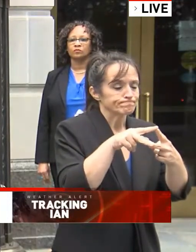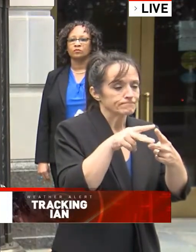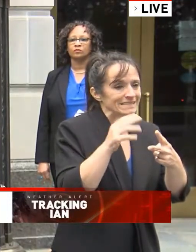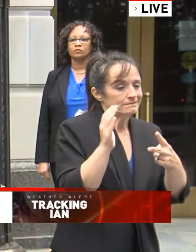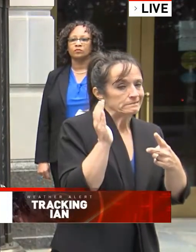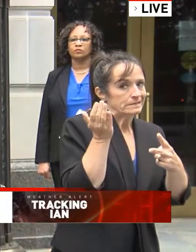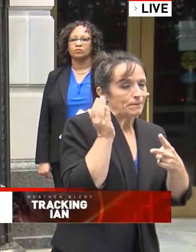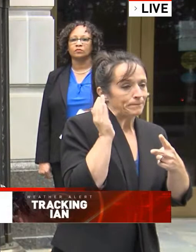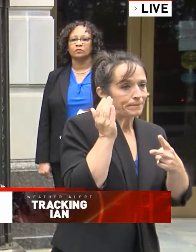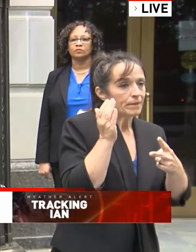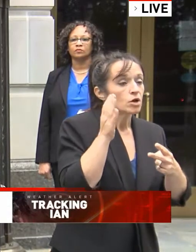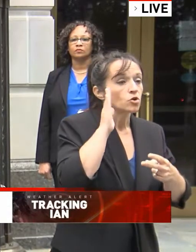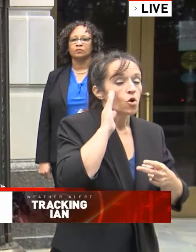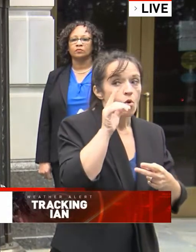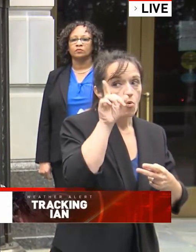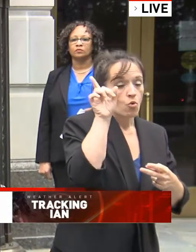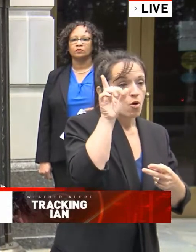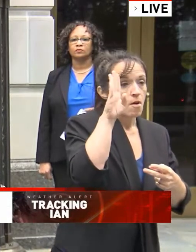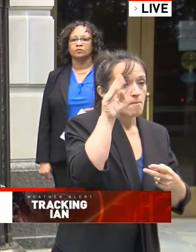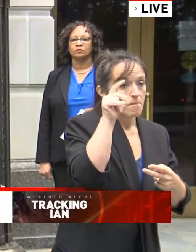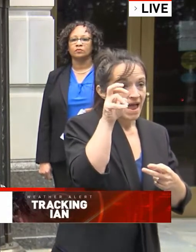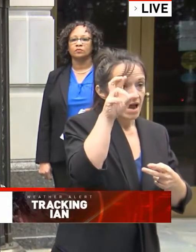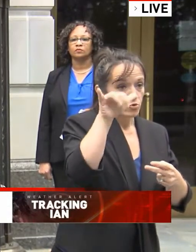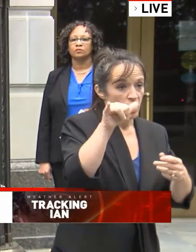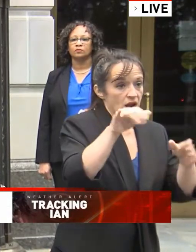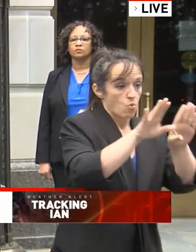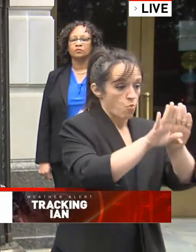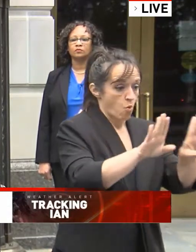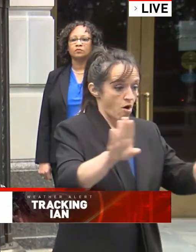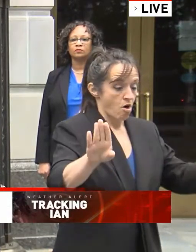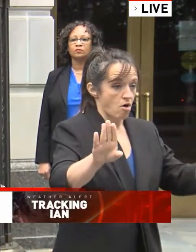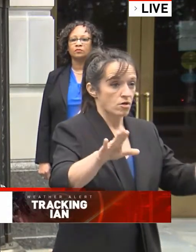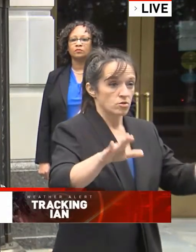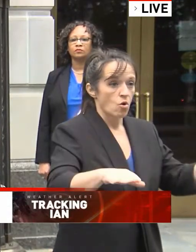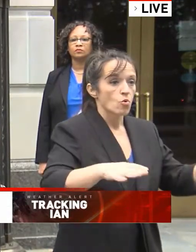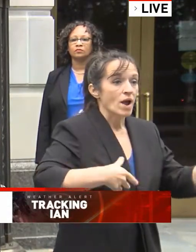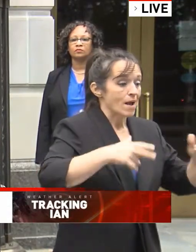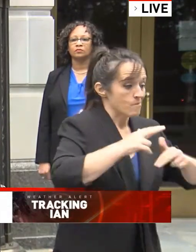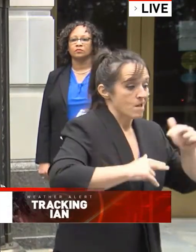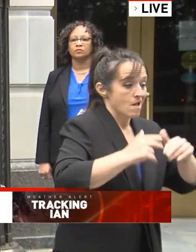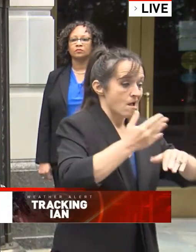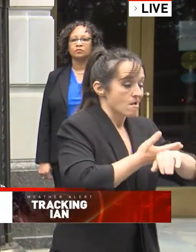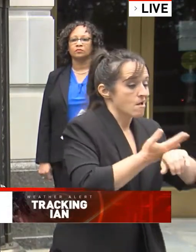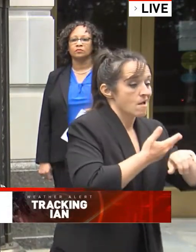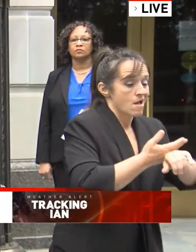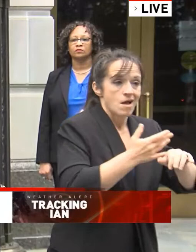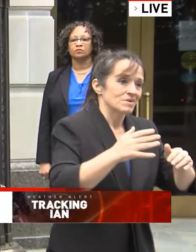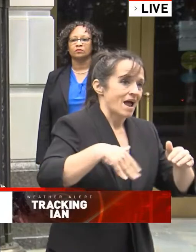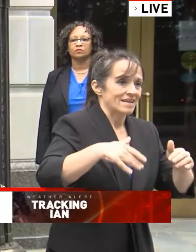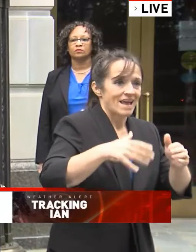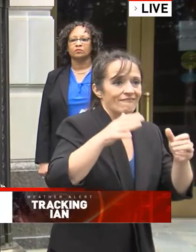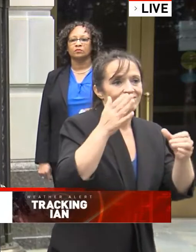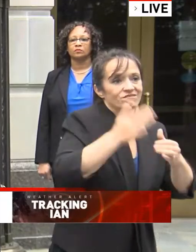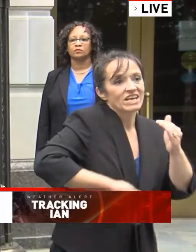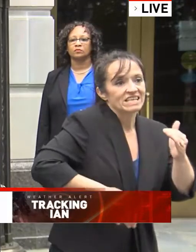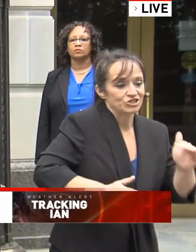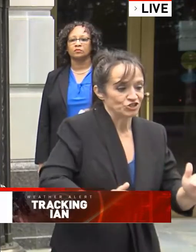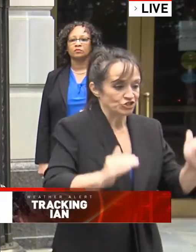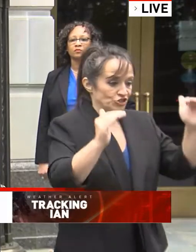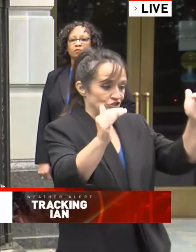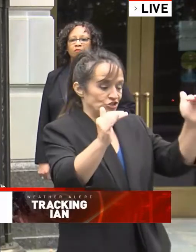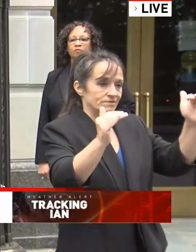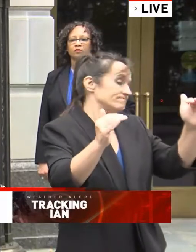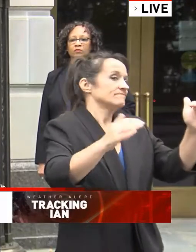battery wall, where we have not completed yet the elevation of it.